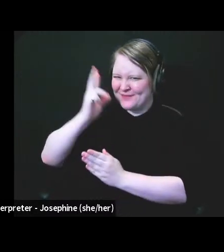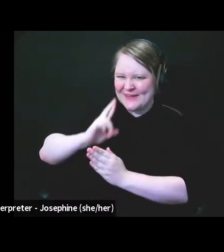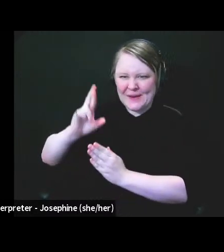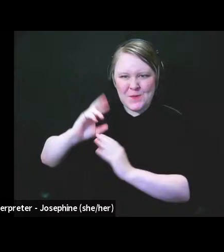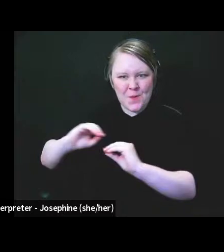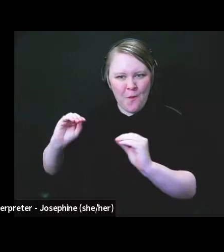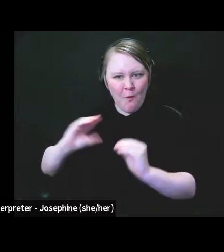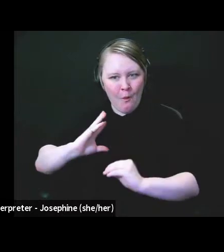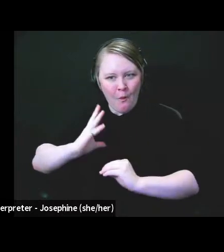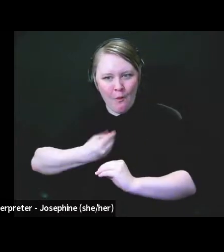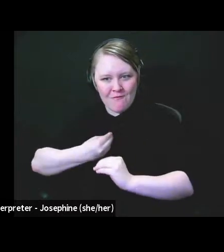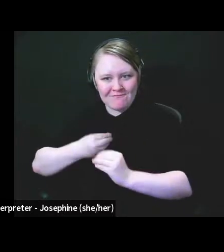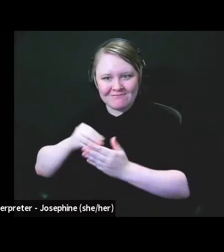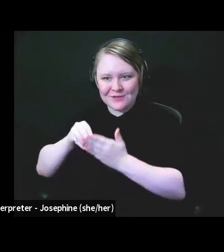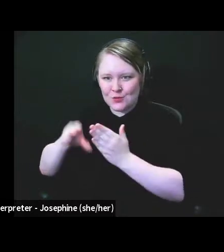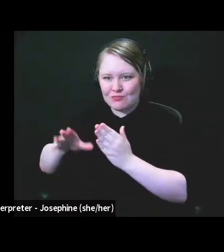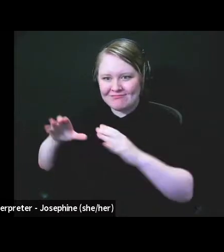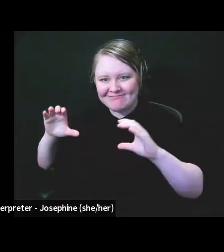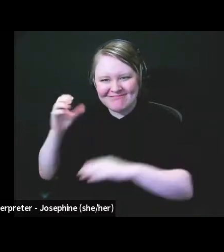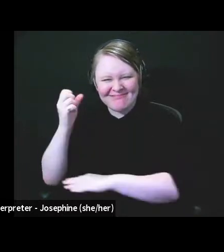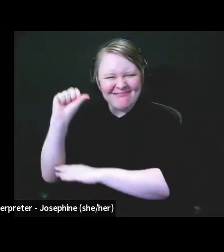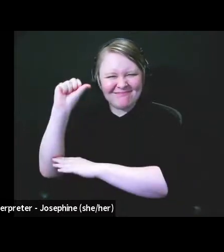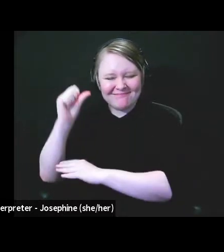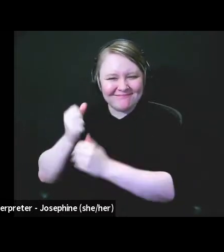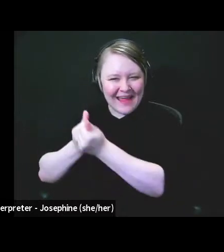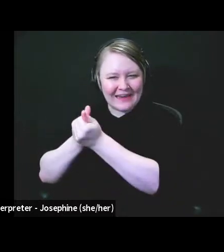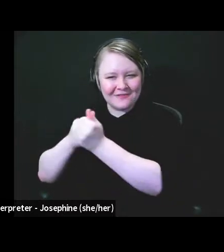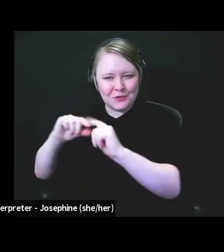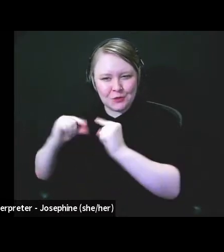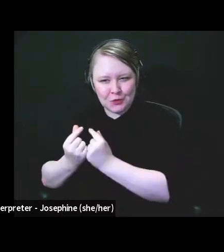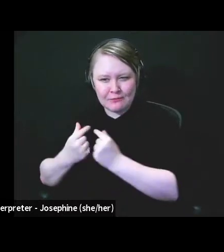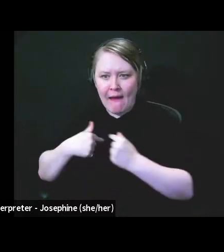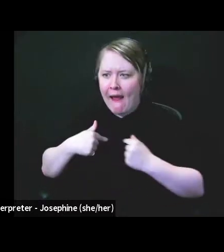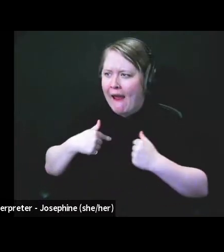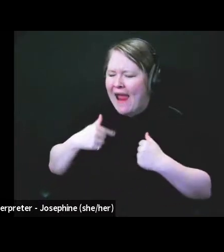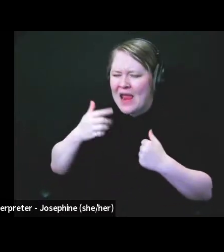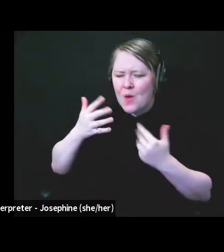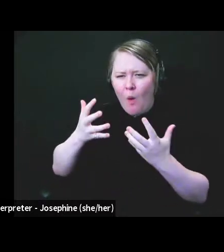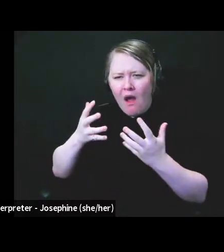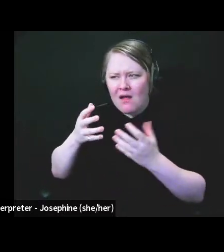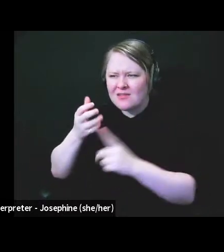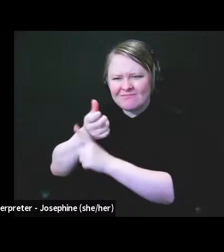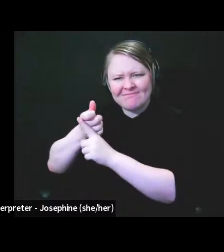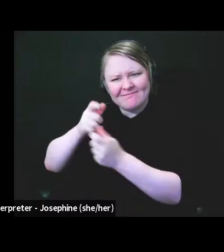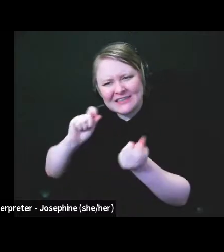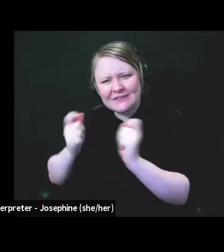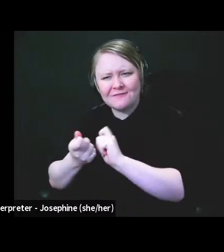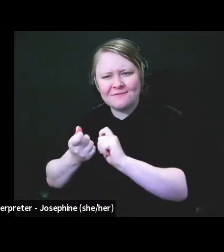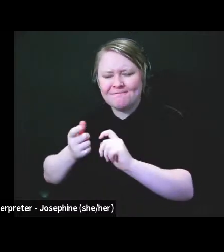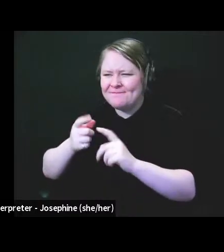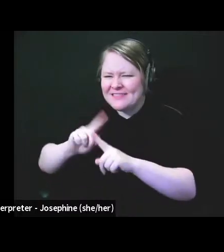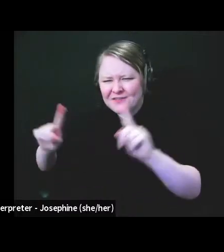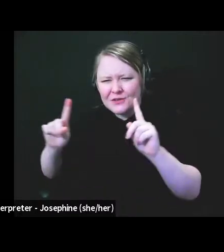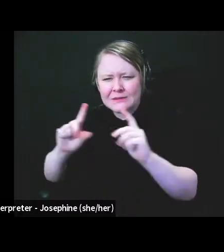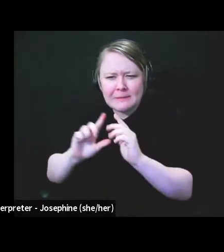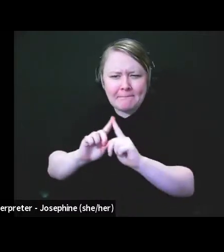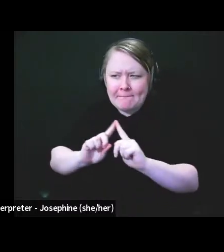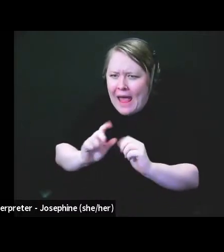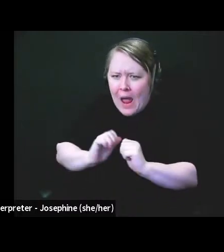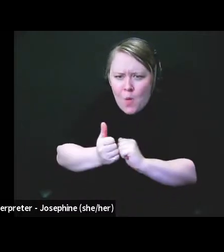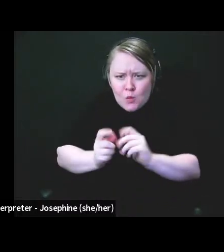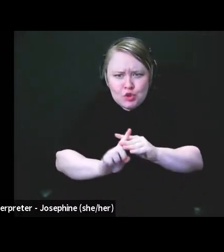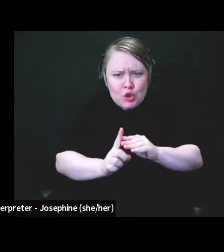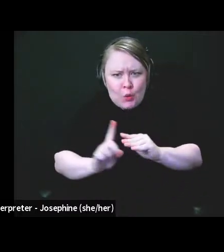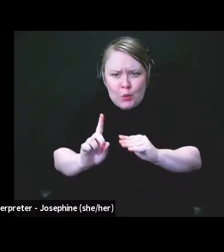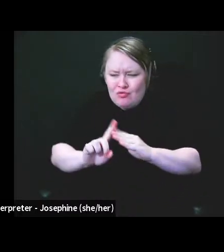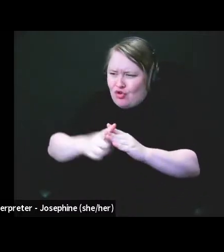group. For those of us like me who feel the need to make a difference but don't know how, what advice do you have for finding a place to start?